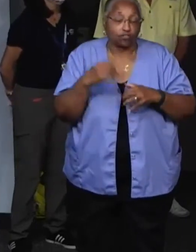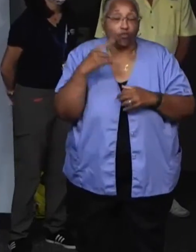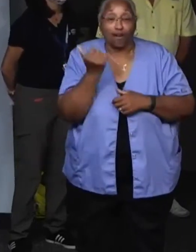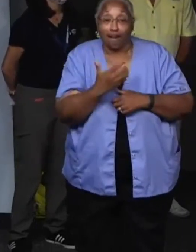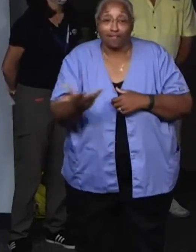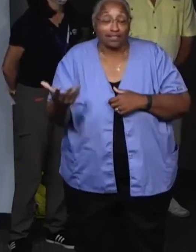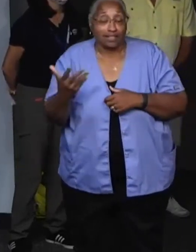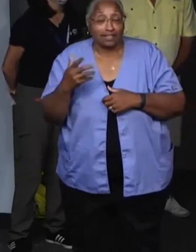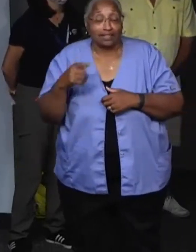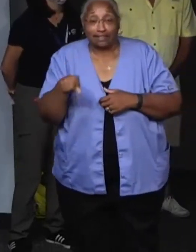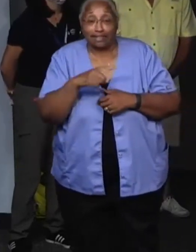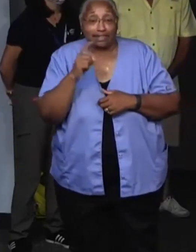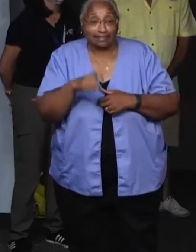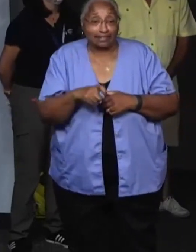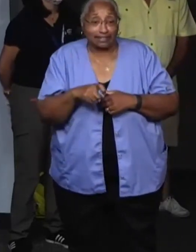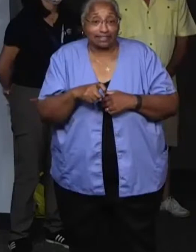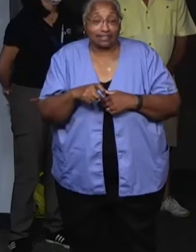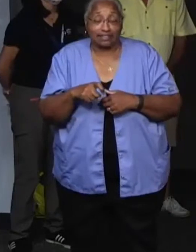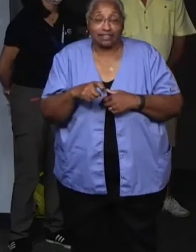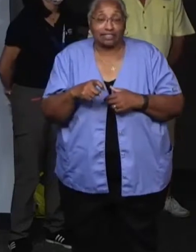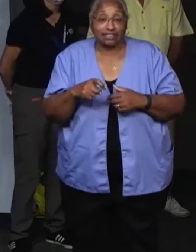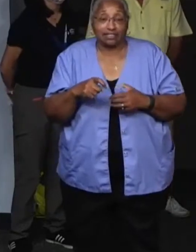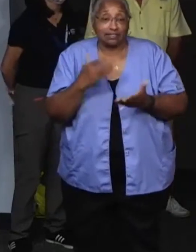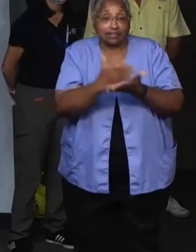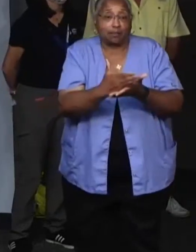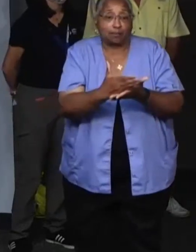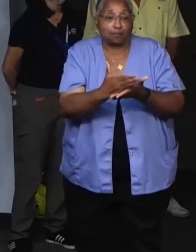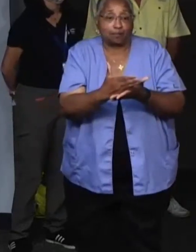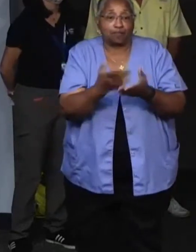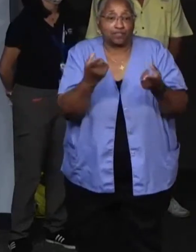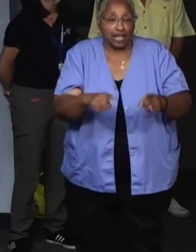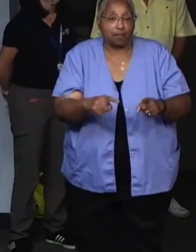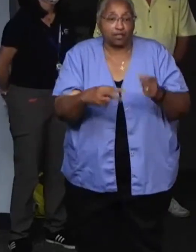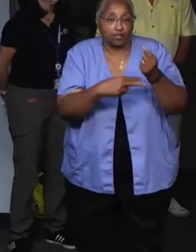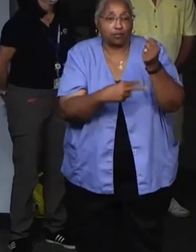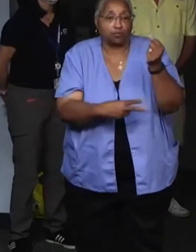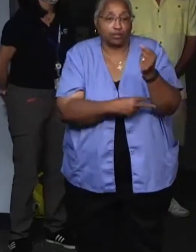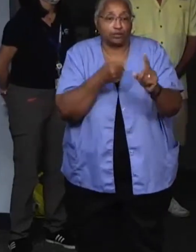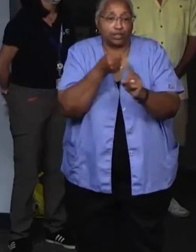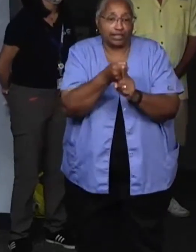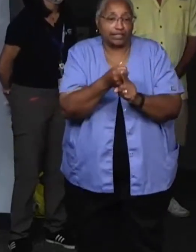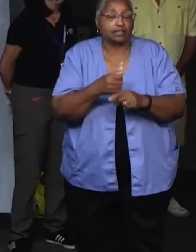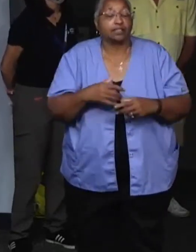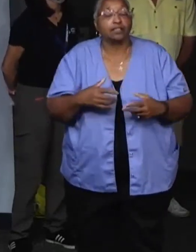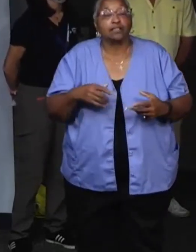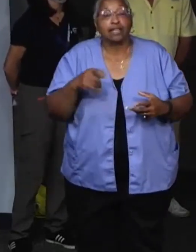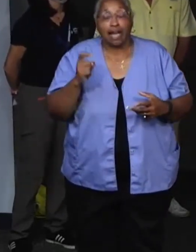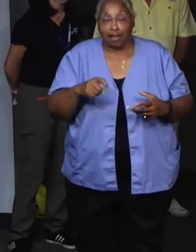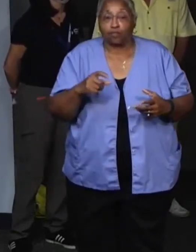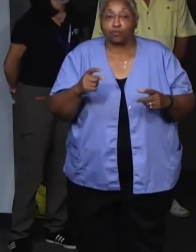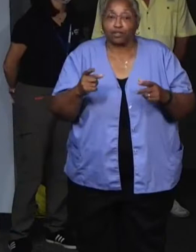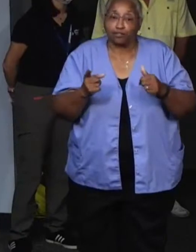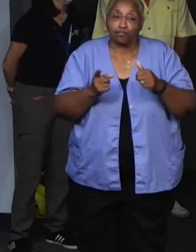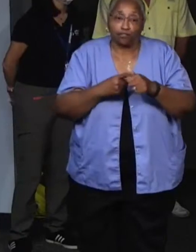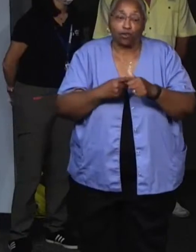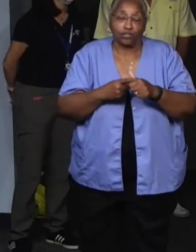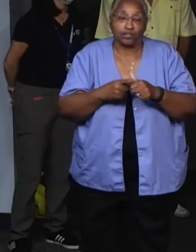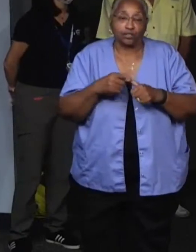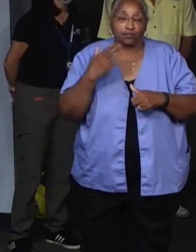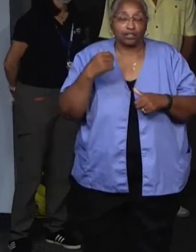need. It has been cut off when that bridge was struck. So it's got to be priority number one, because we got to be able to